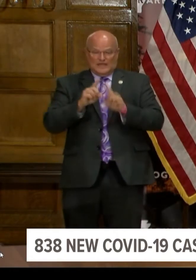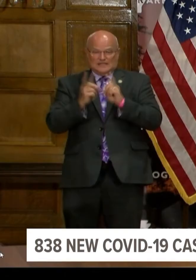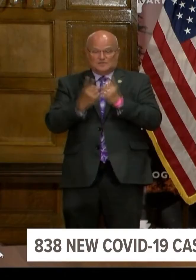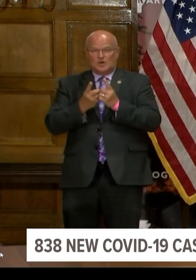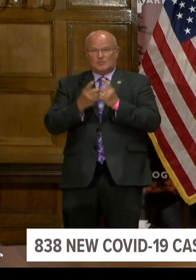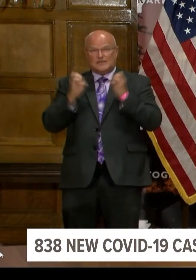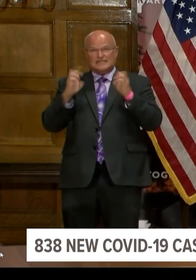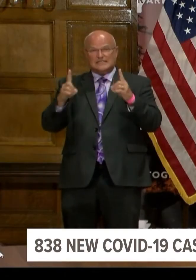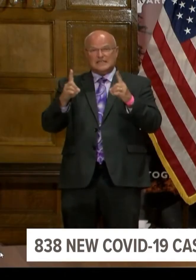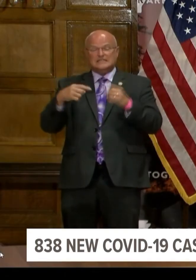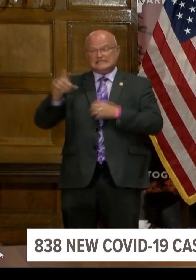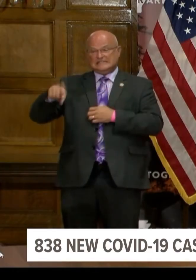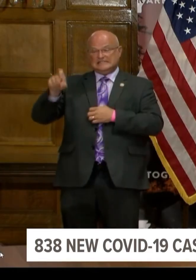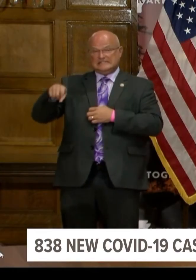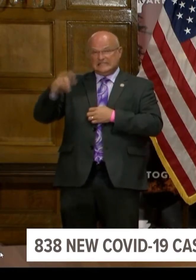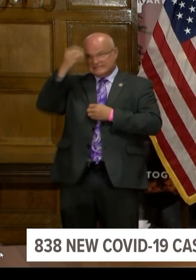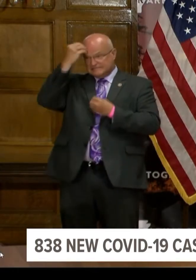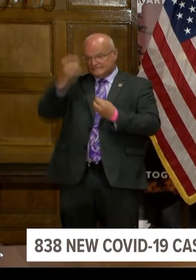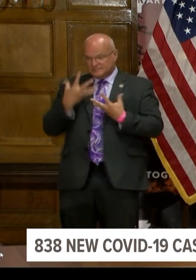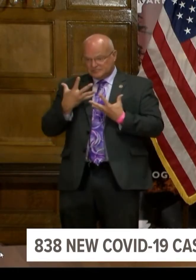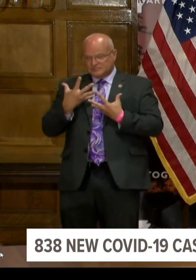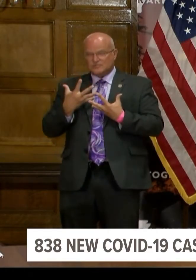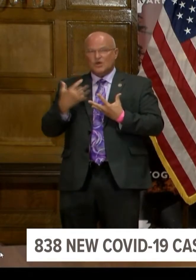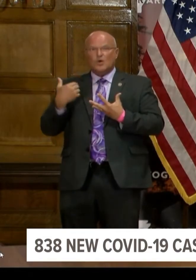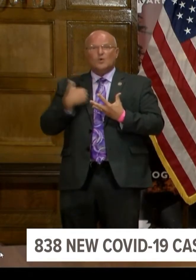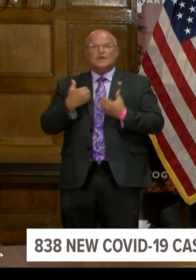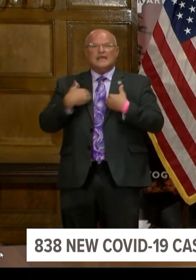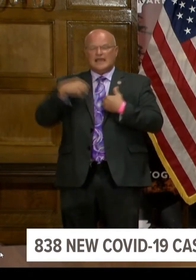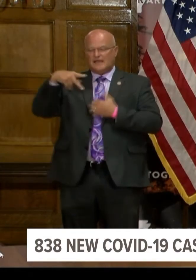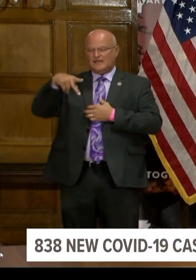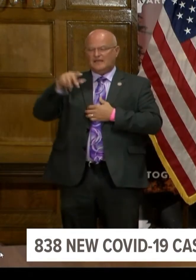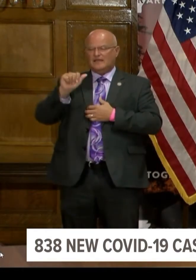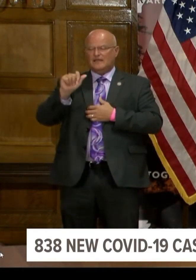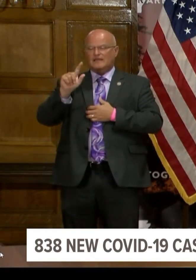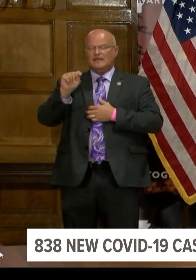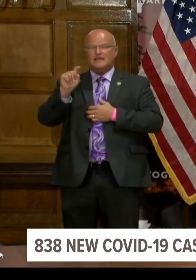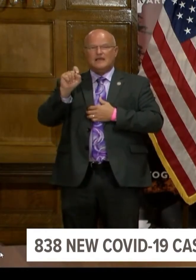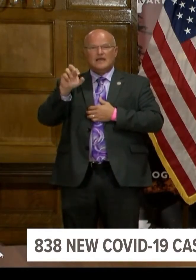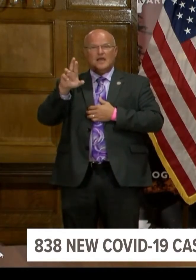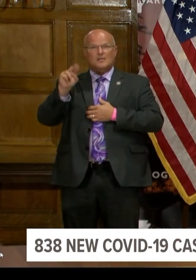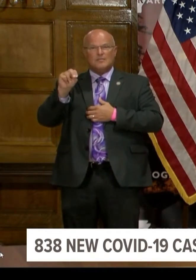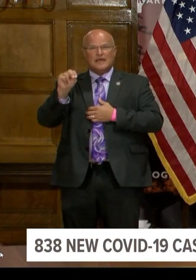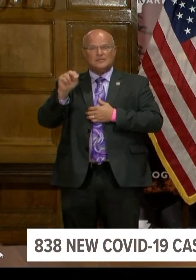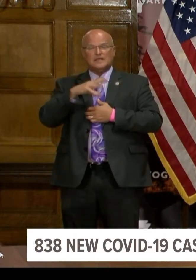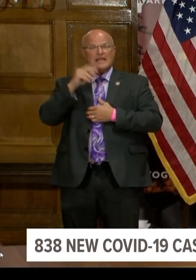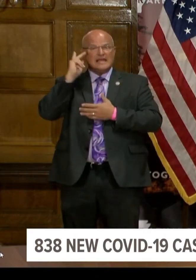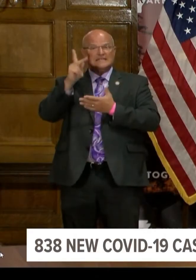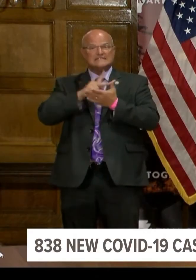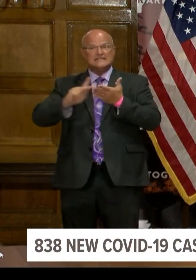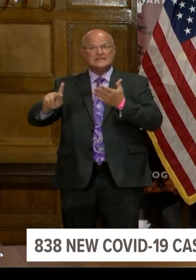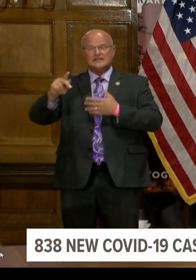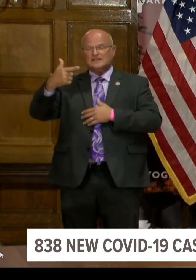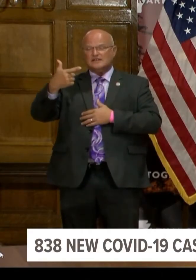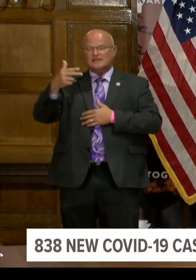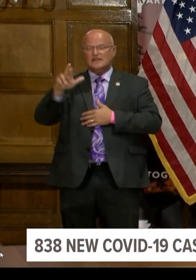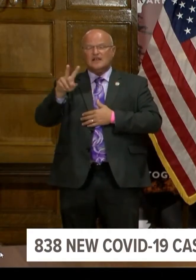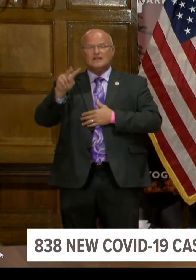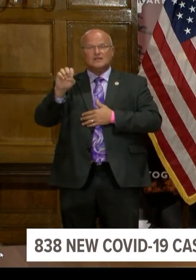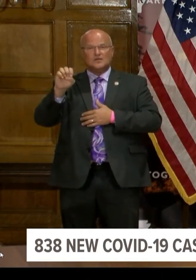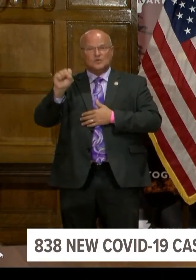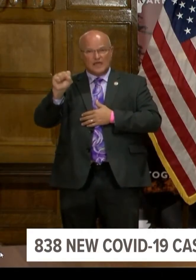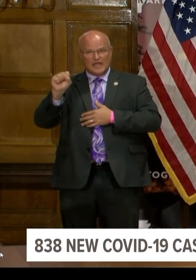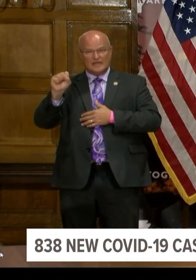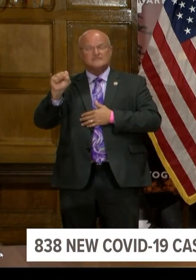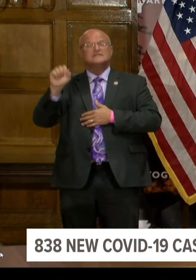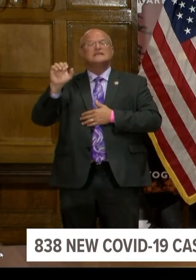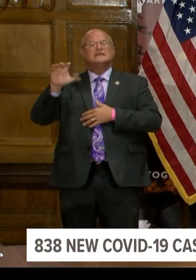were notified of this need, we were provided with a pattern, and Secretary Solomon Graves and his team took that, did